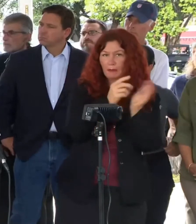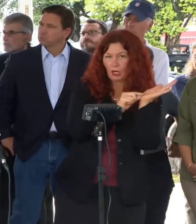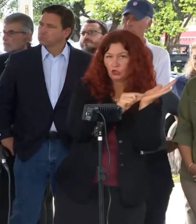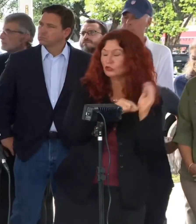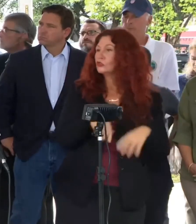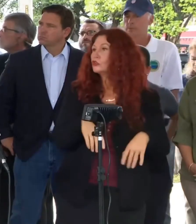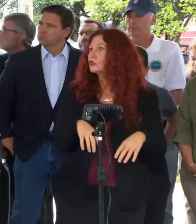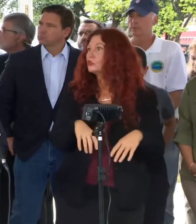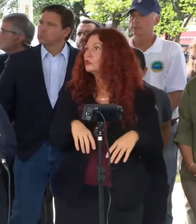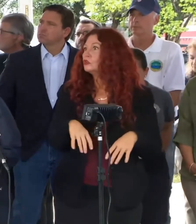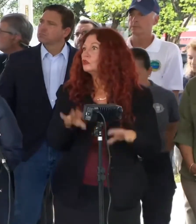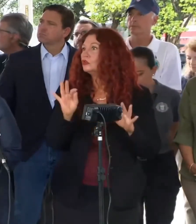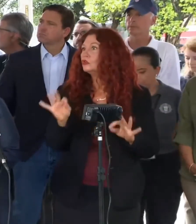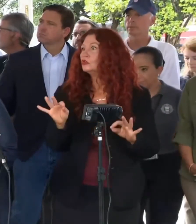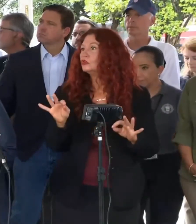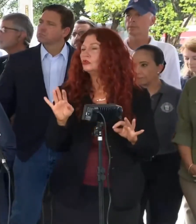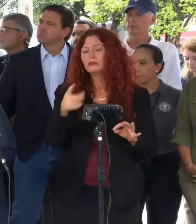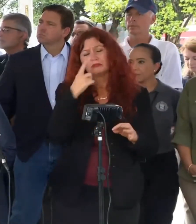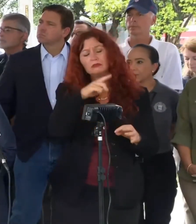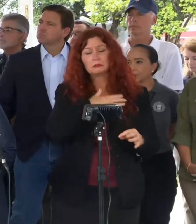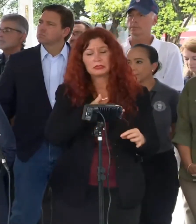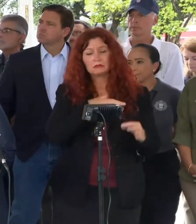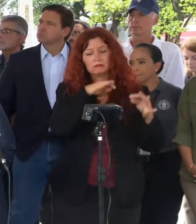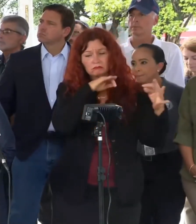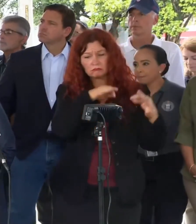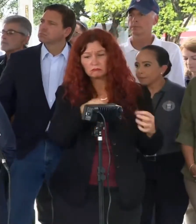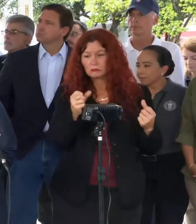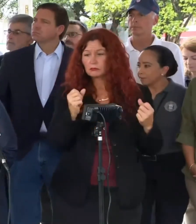Yeah. Yes.